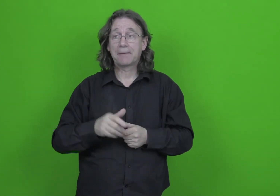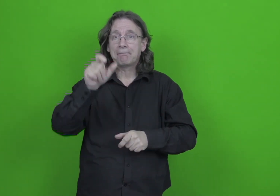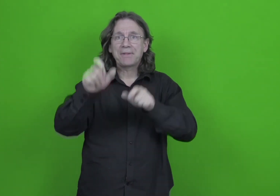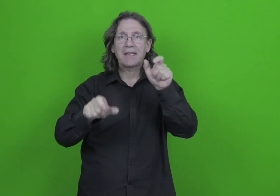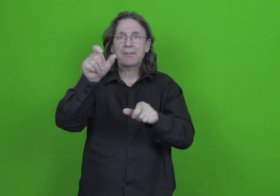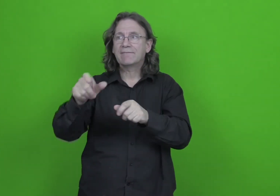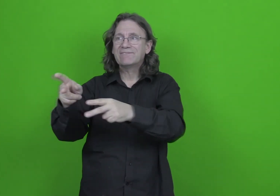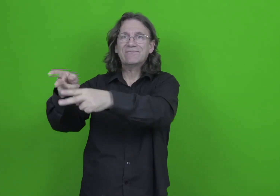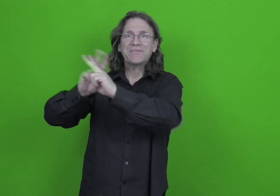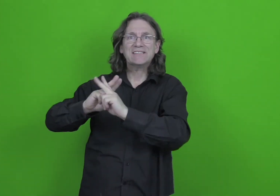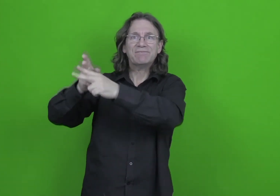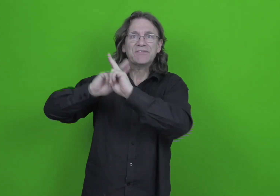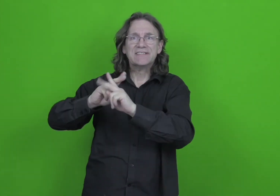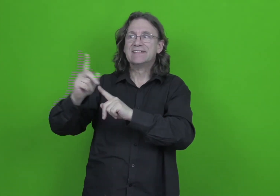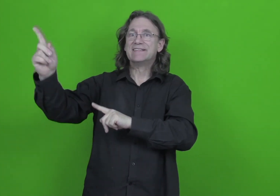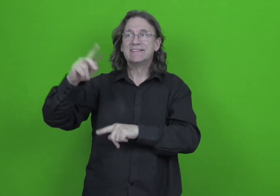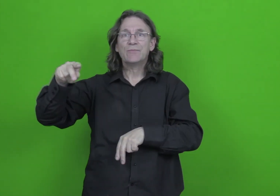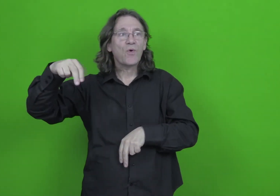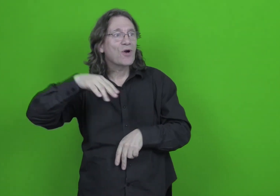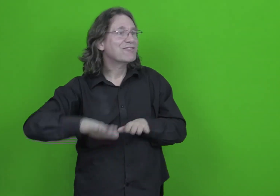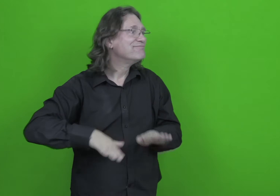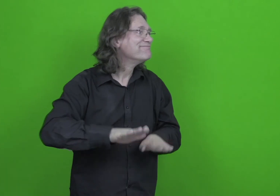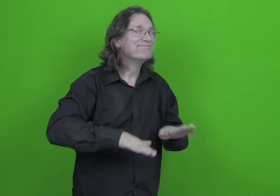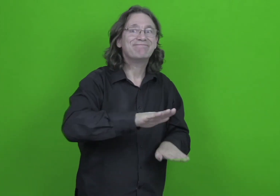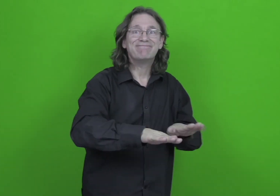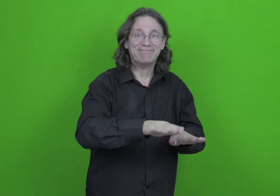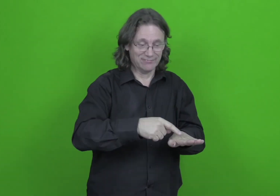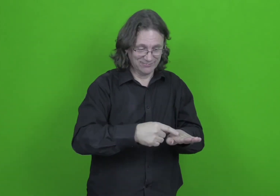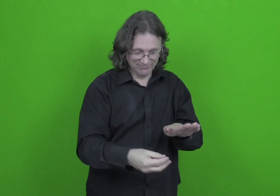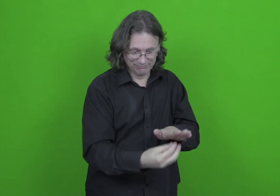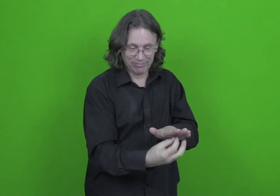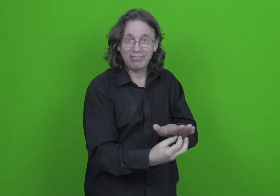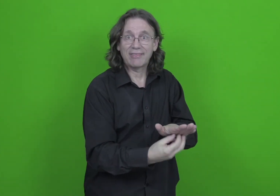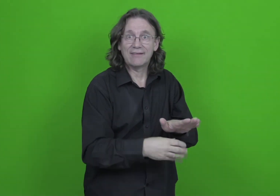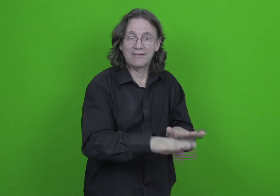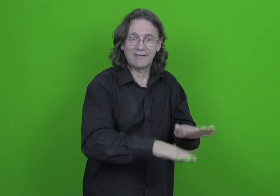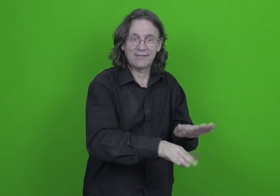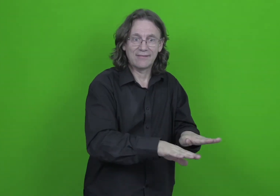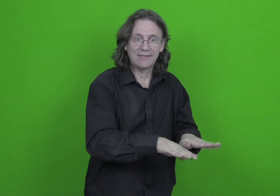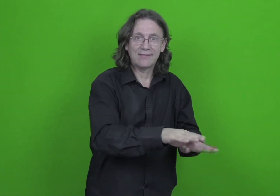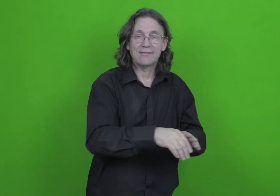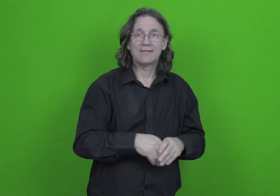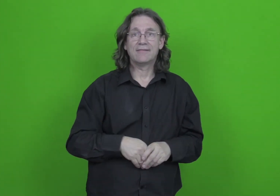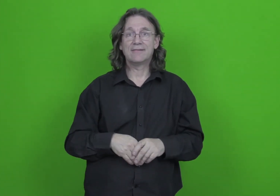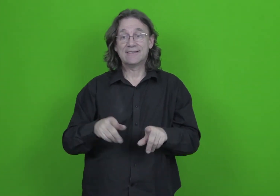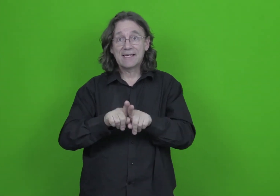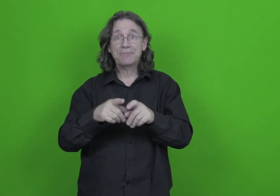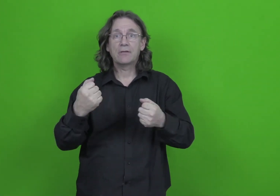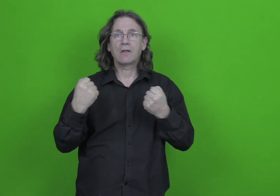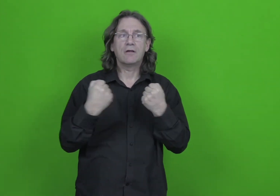People who visit infected banana farms can carry the soil with them on the soles of their